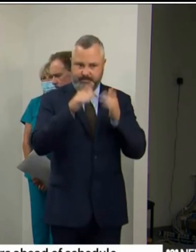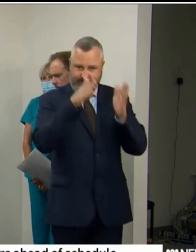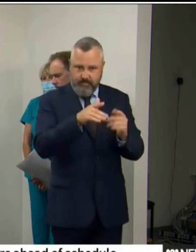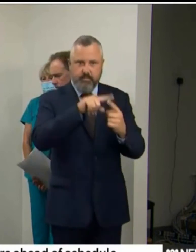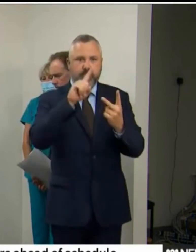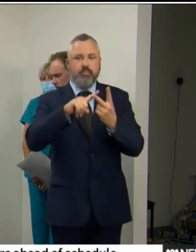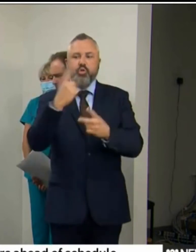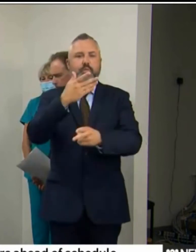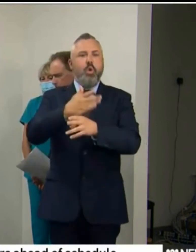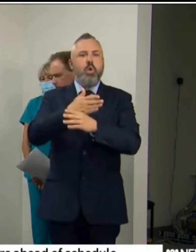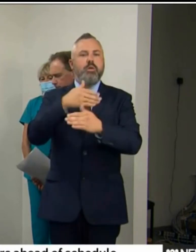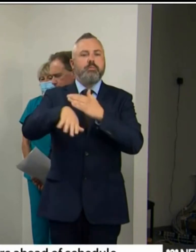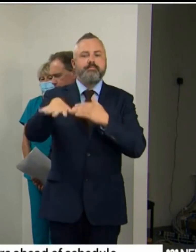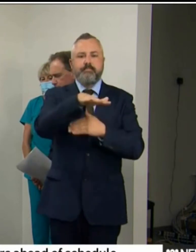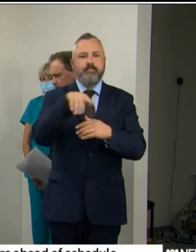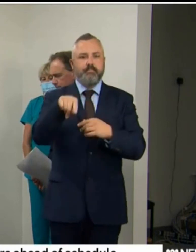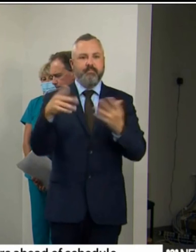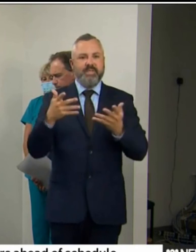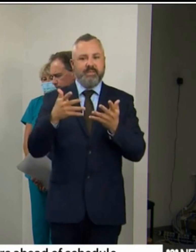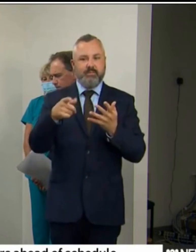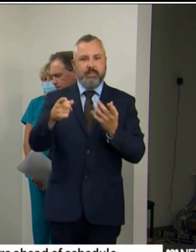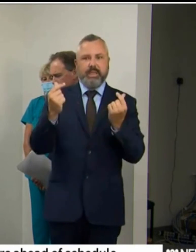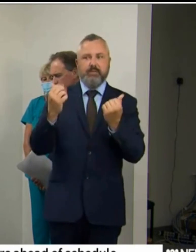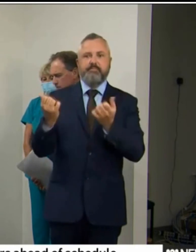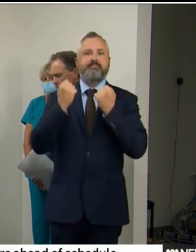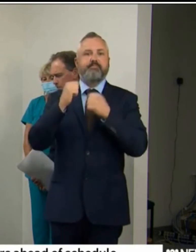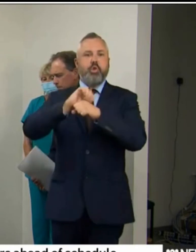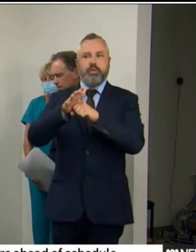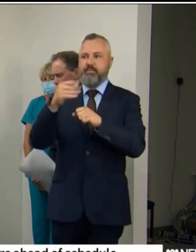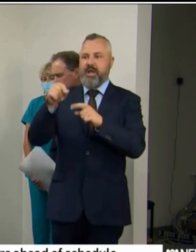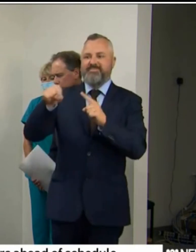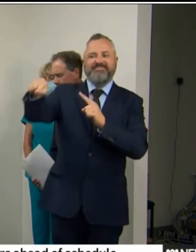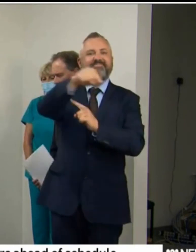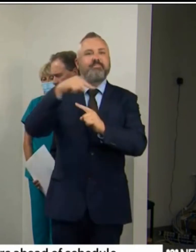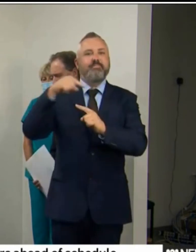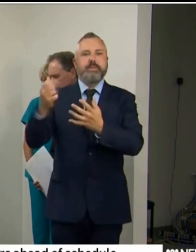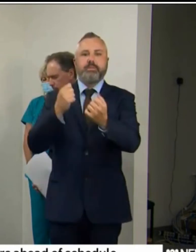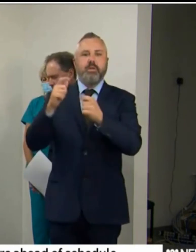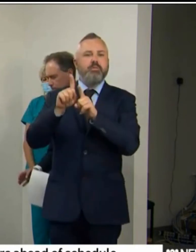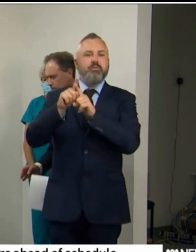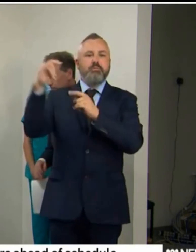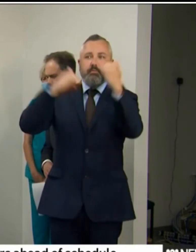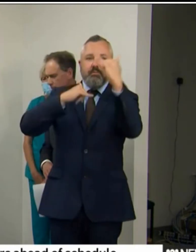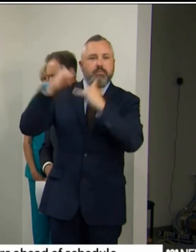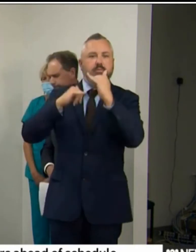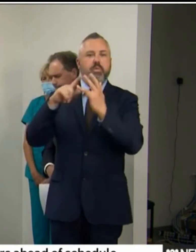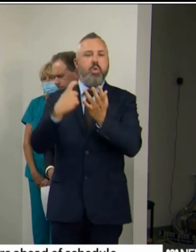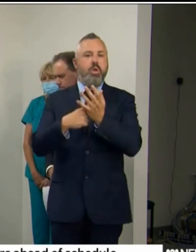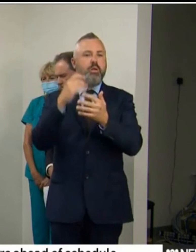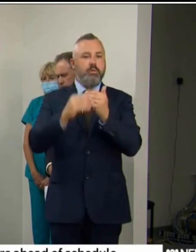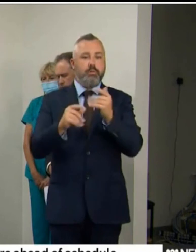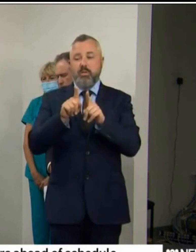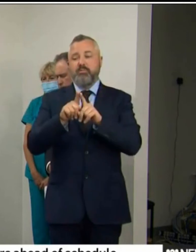might see them exposed to the small amounts of COVID that's coming into this country. So as Minister Hunt said, frontline